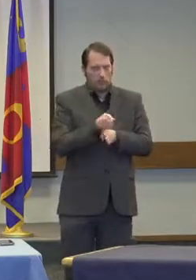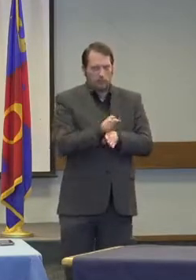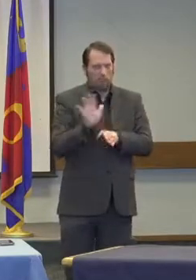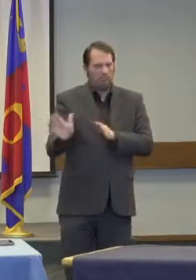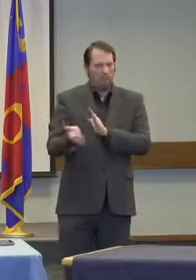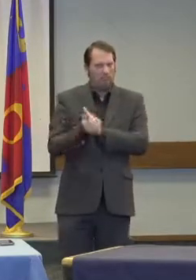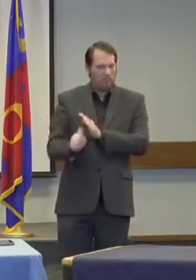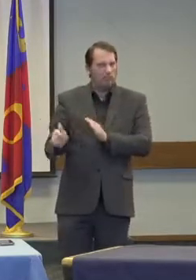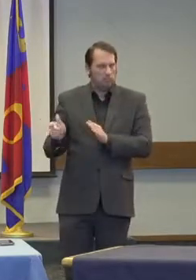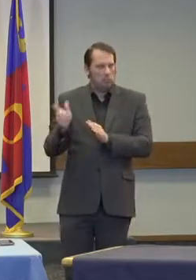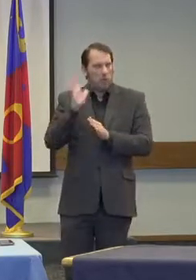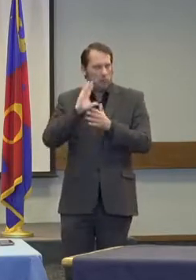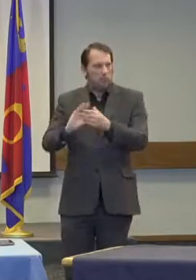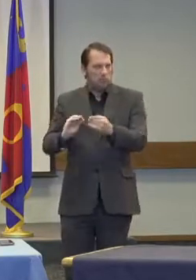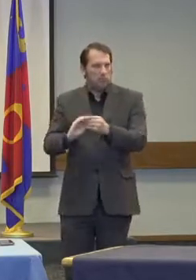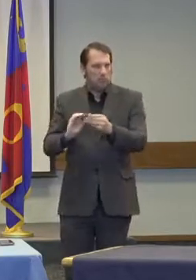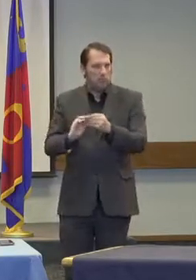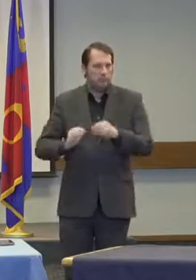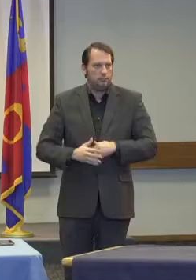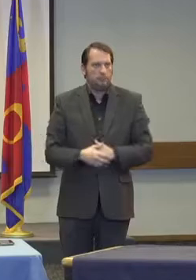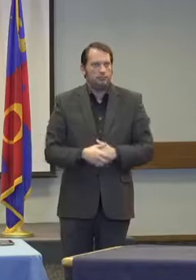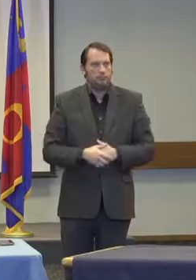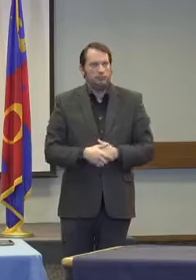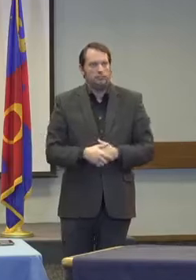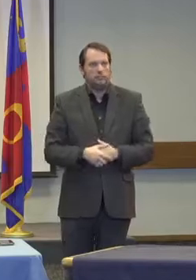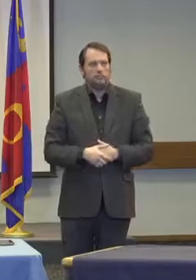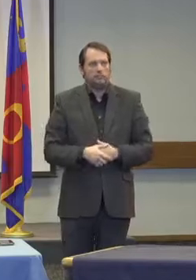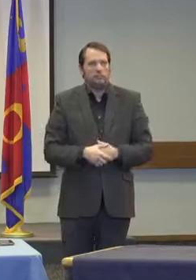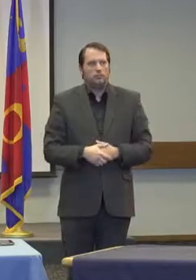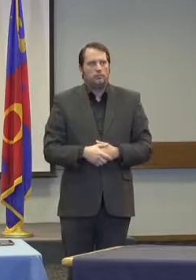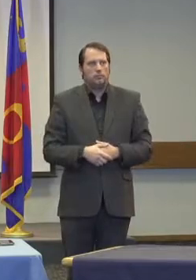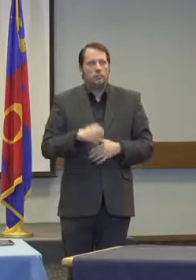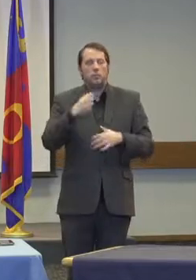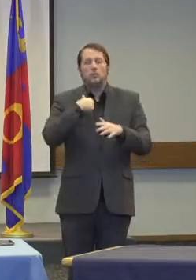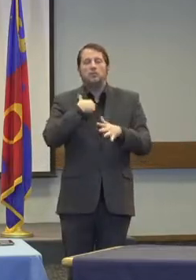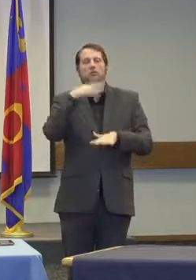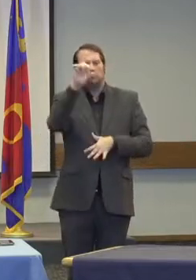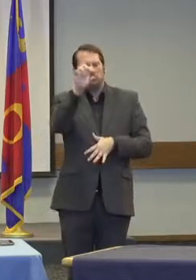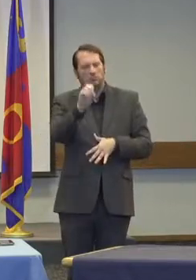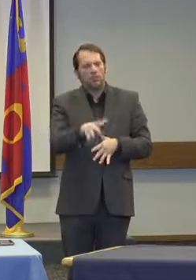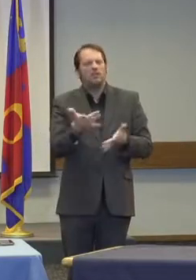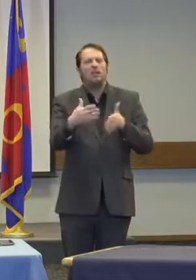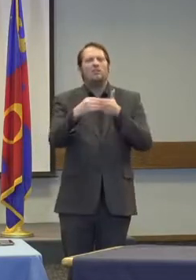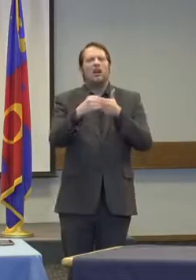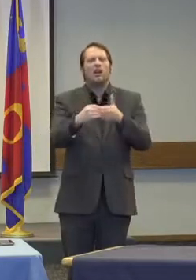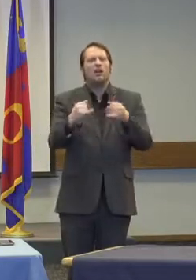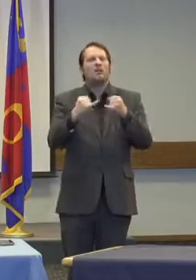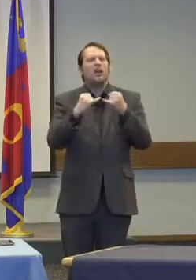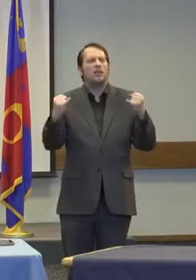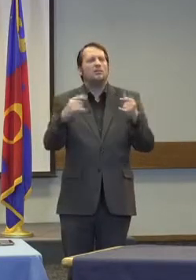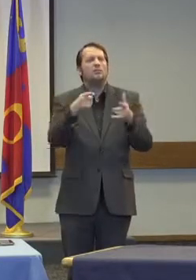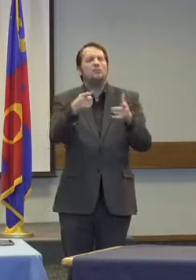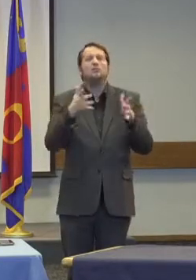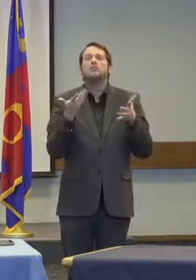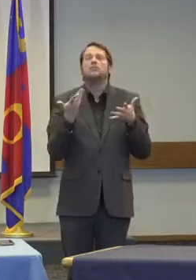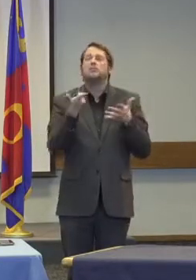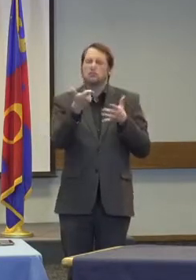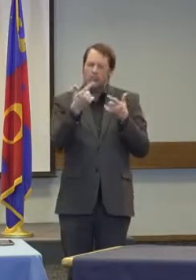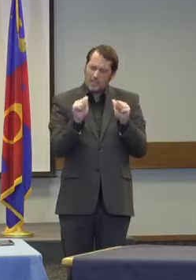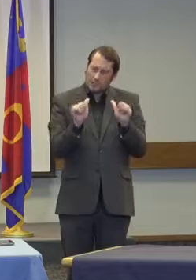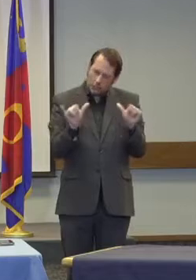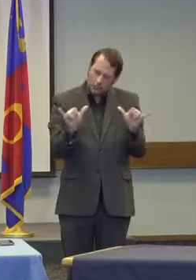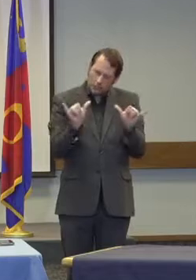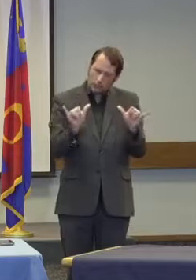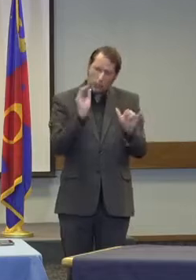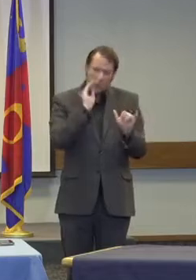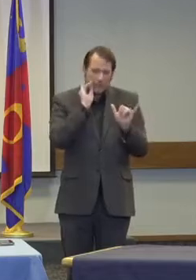basically, I just want to talk to you about guidelines. Stay in as much as possible. We are late to doing this as a country. We're a